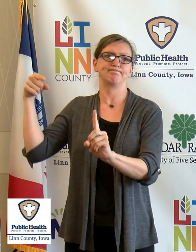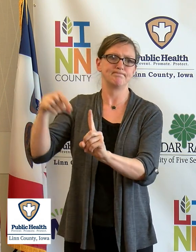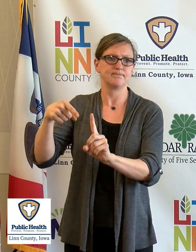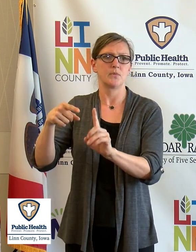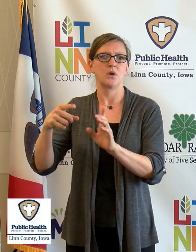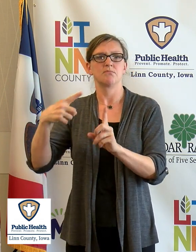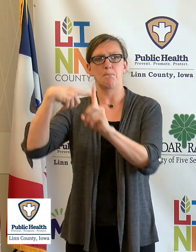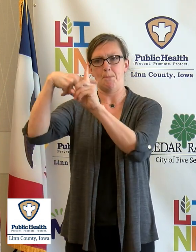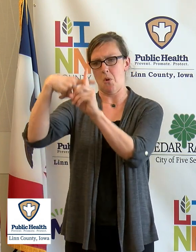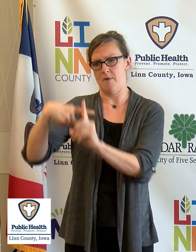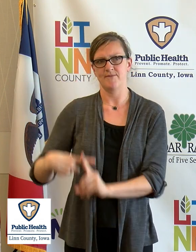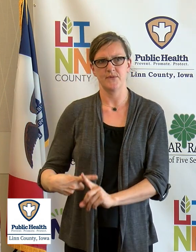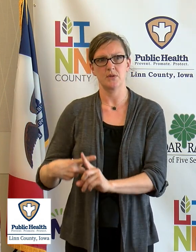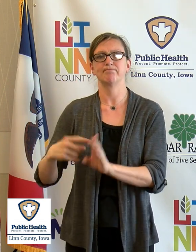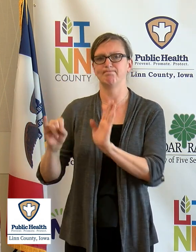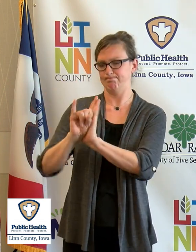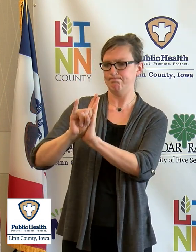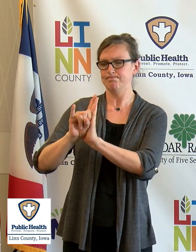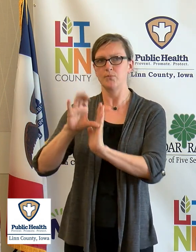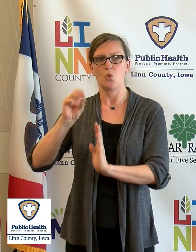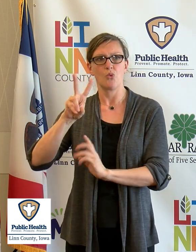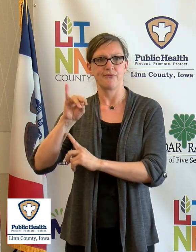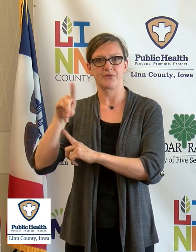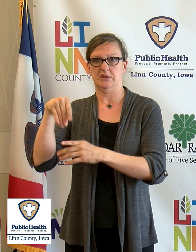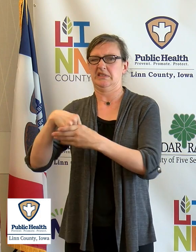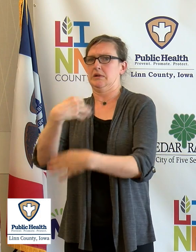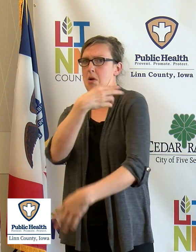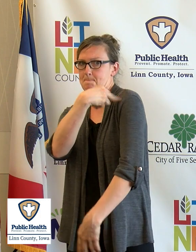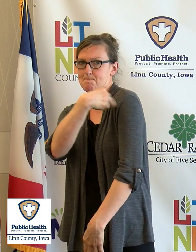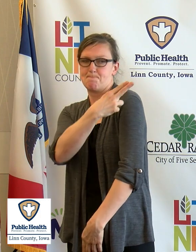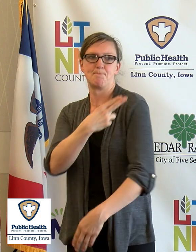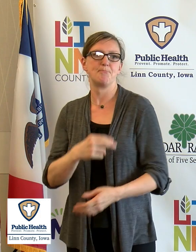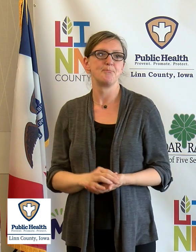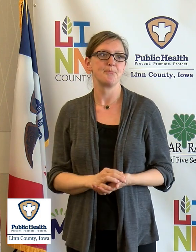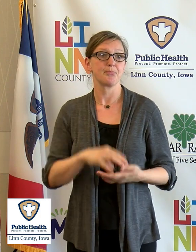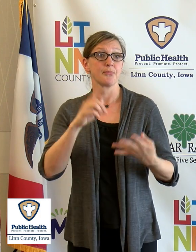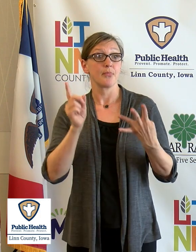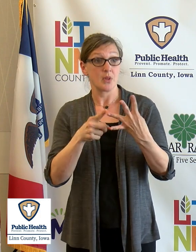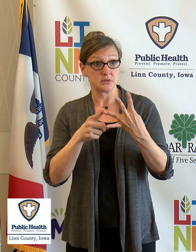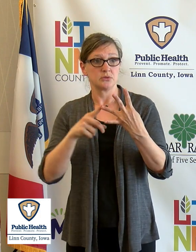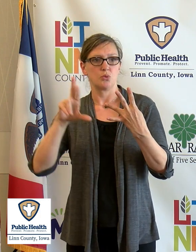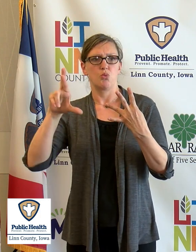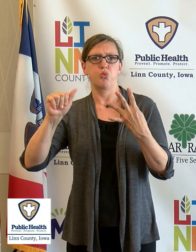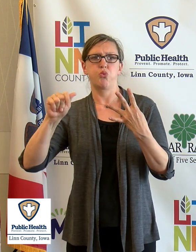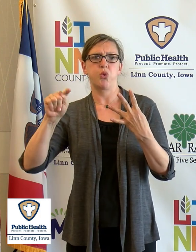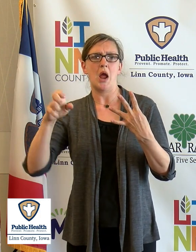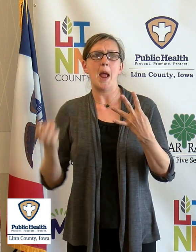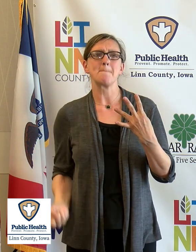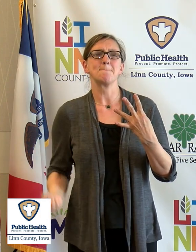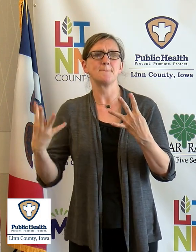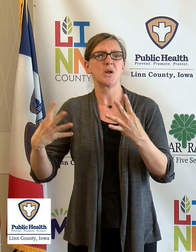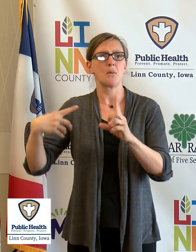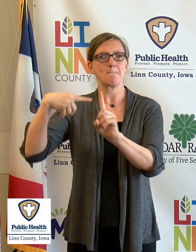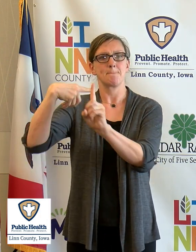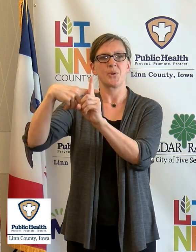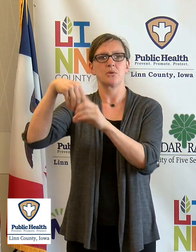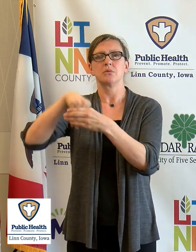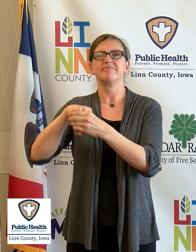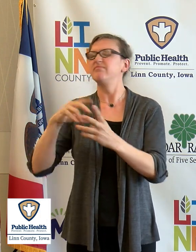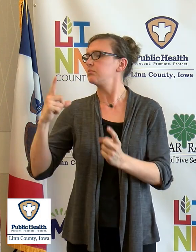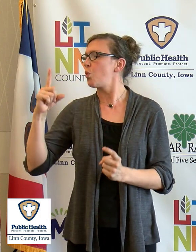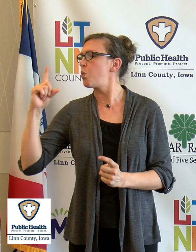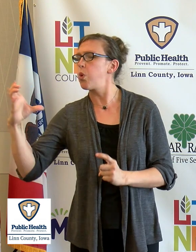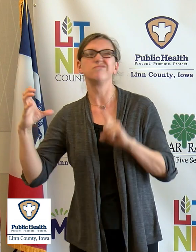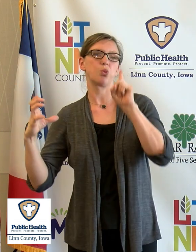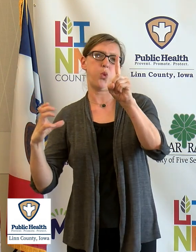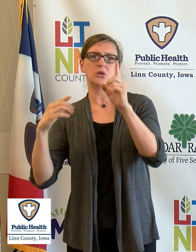hospitalization. Number 3, the rate of confirmed cases per 100,000 population in the past 14 days.